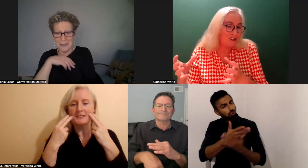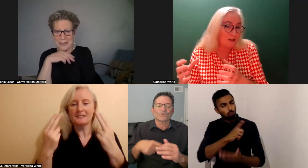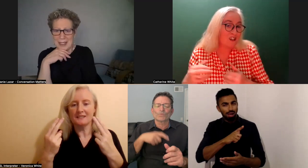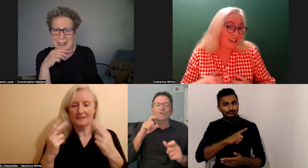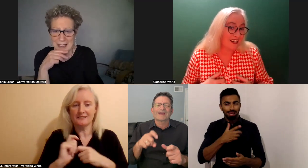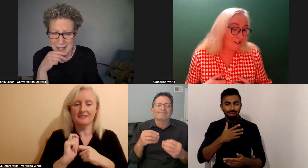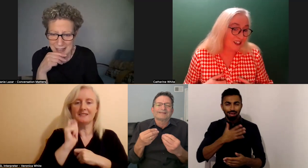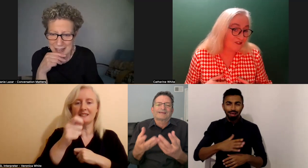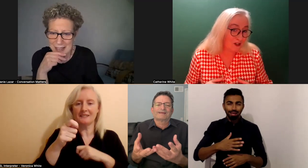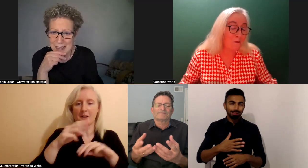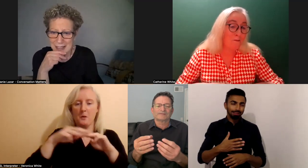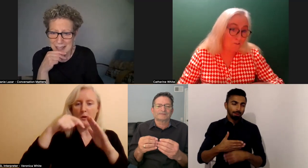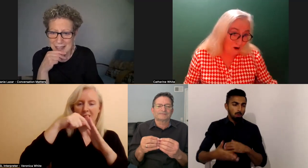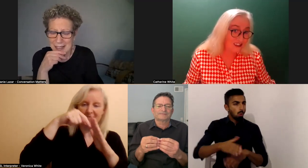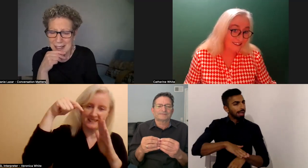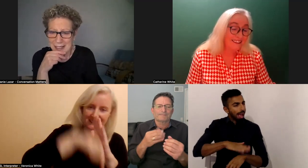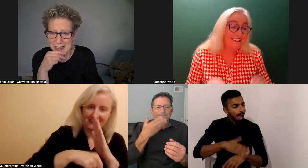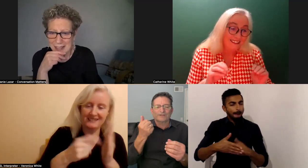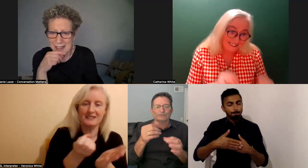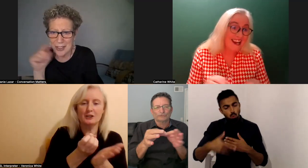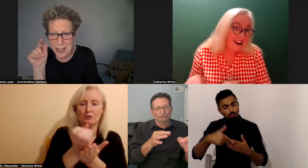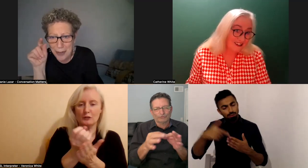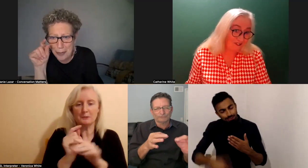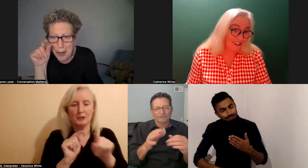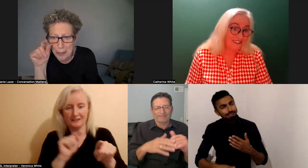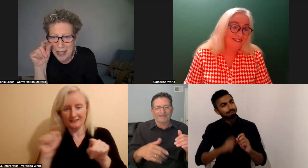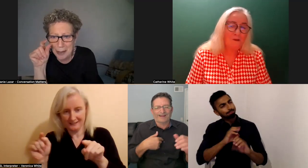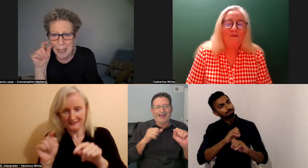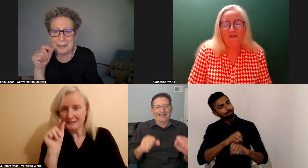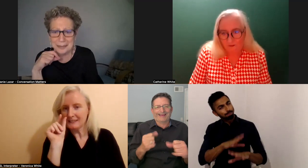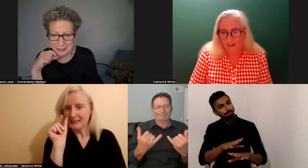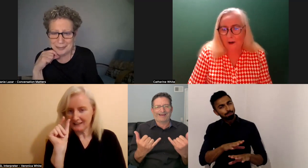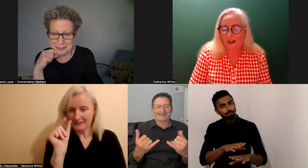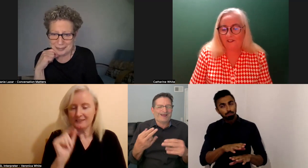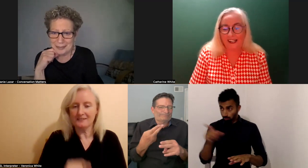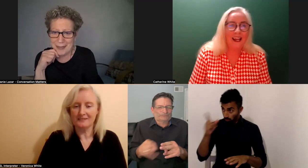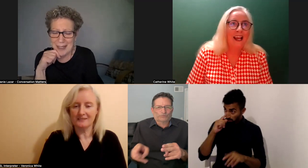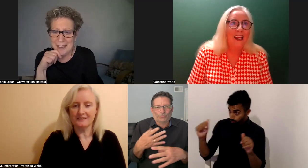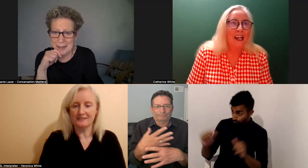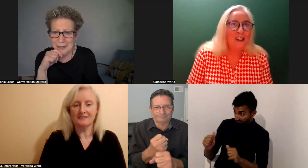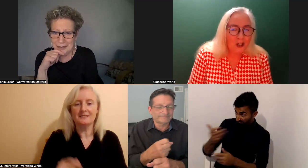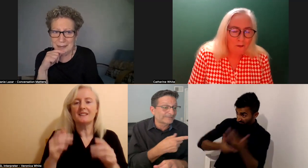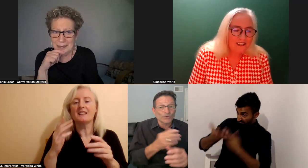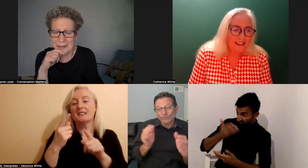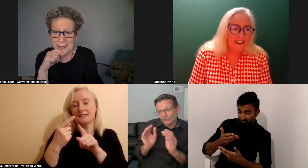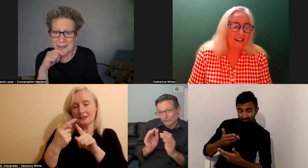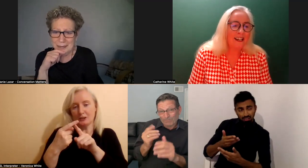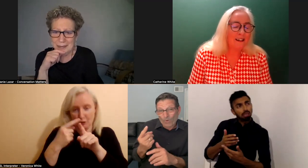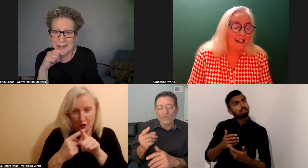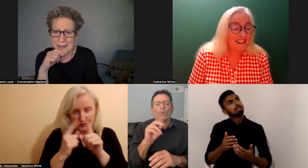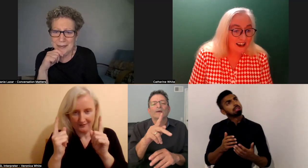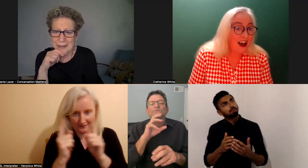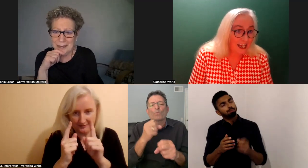bigger description than I could give to you, but they are very different. Little one. Very briefly,